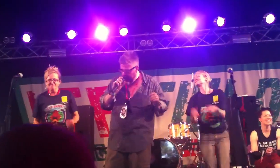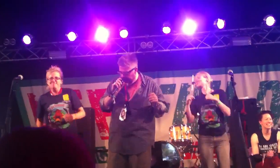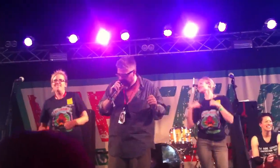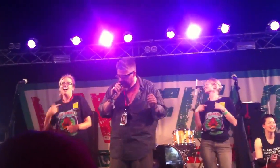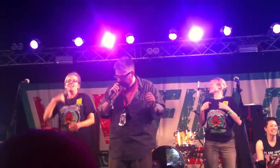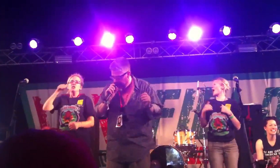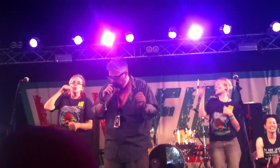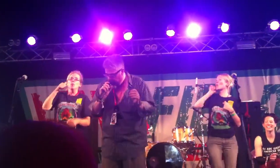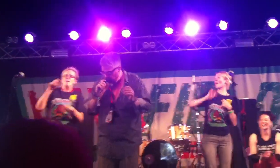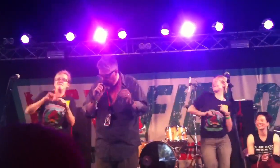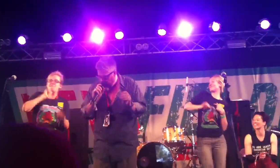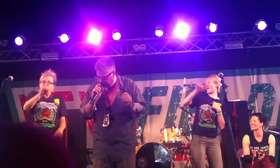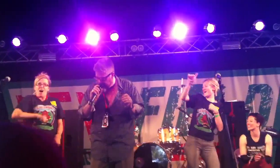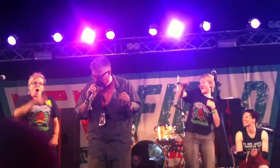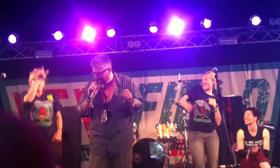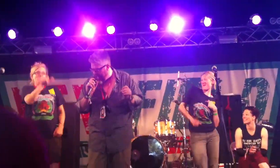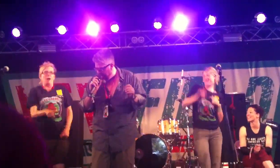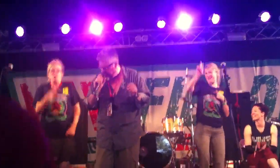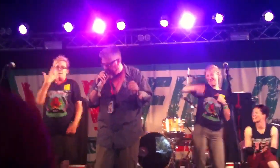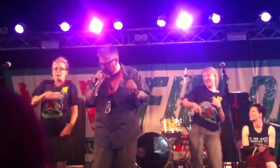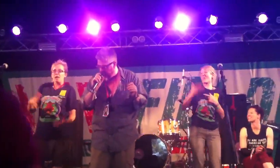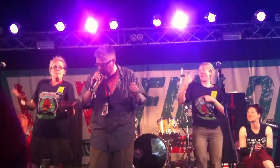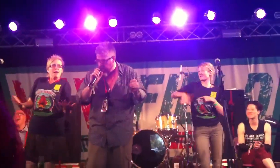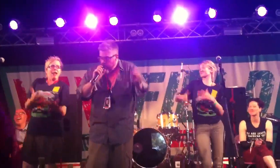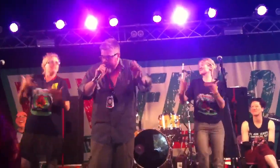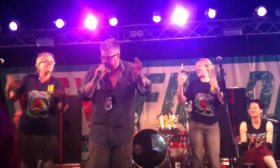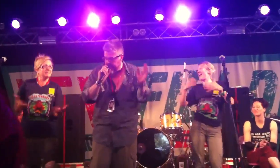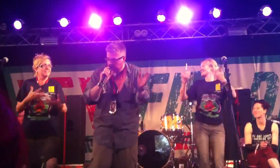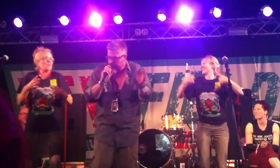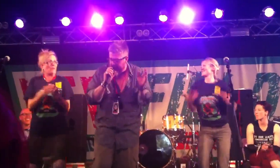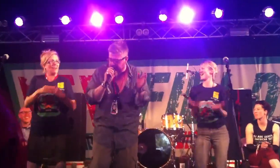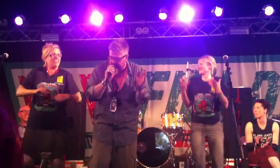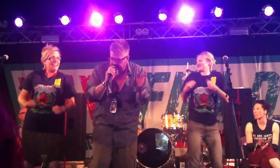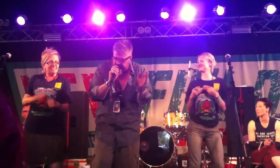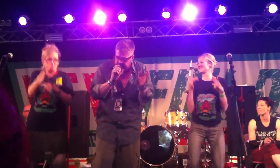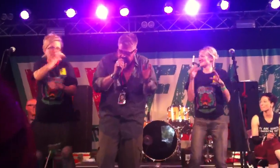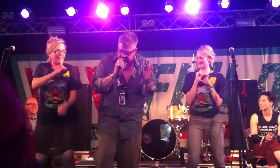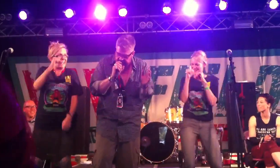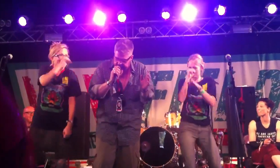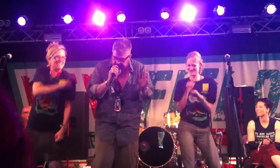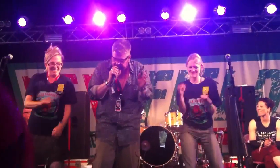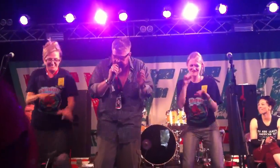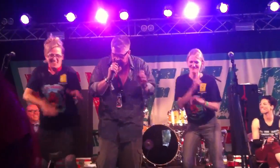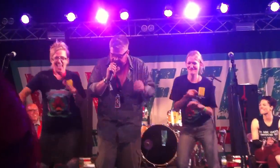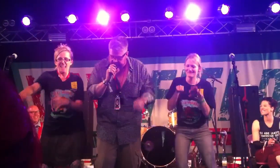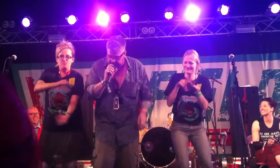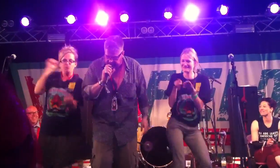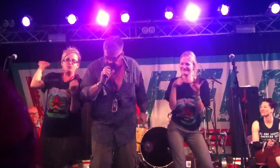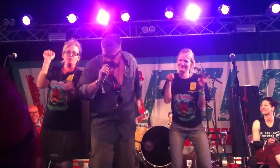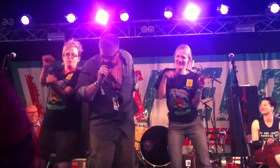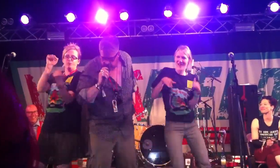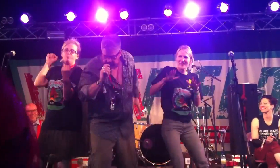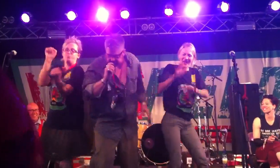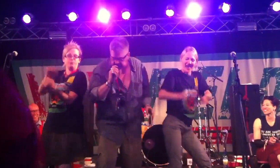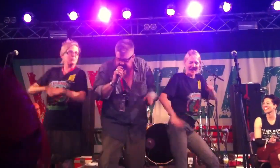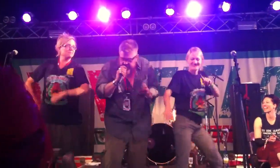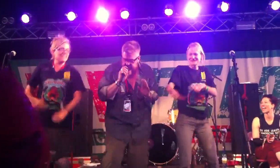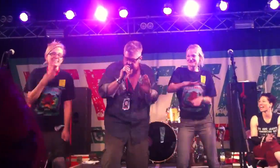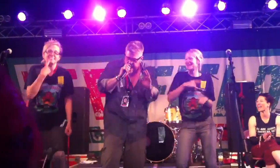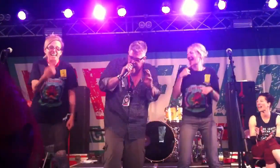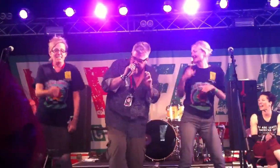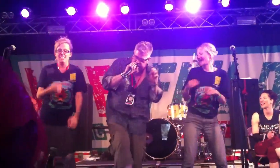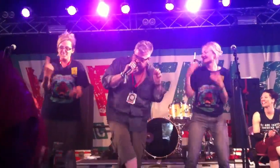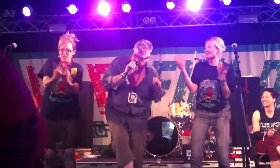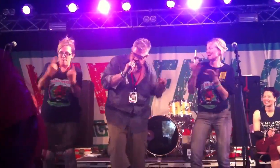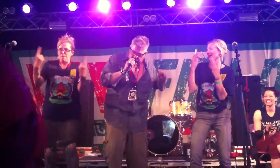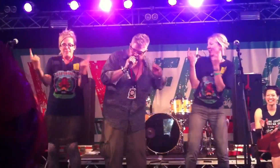I knew a farmer who once played keepers with his piggies in the glade. He said that